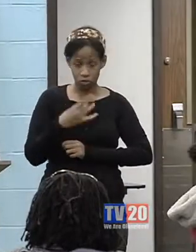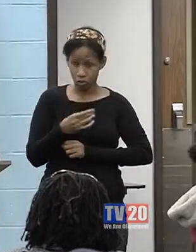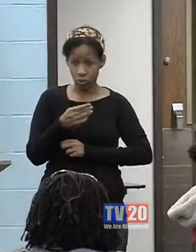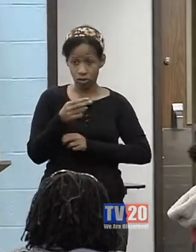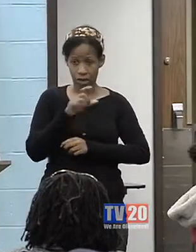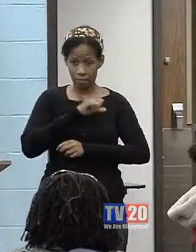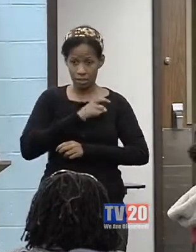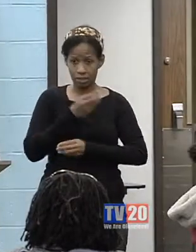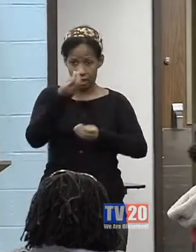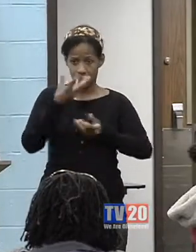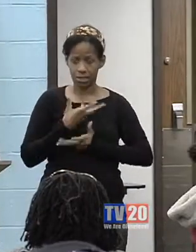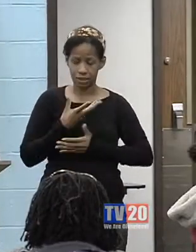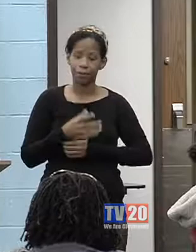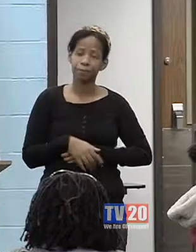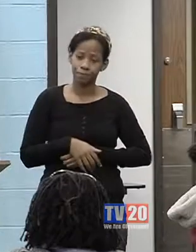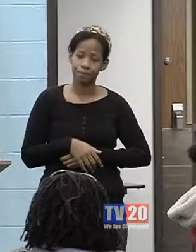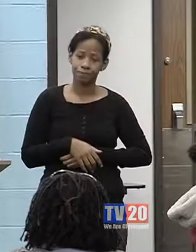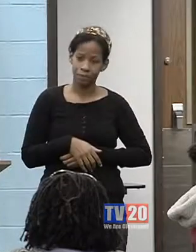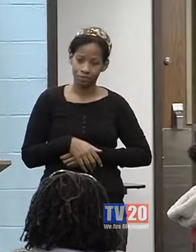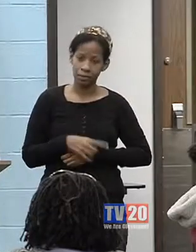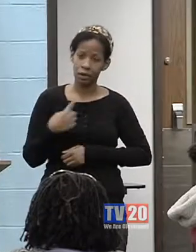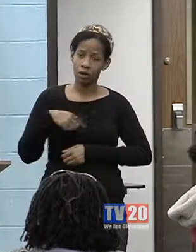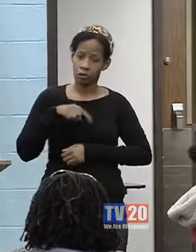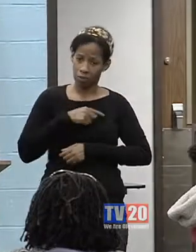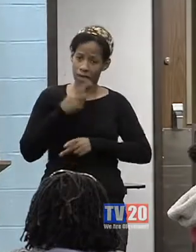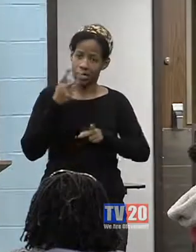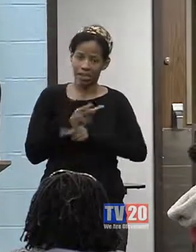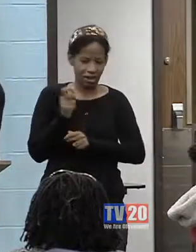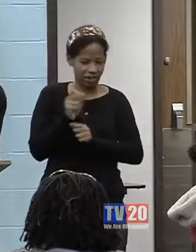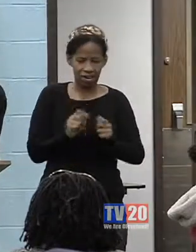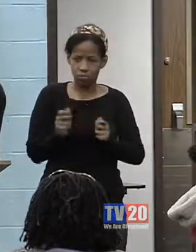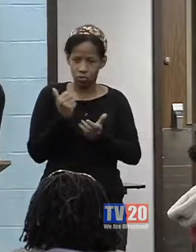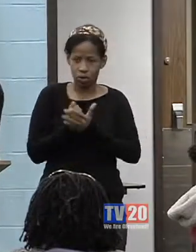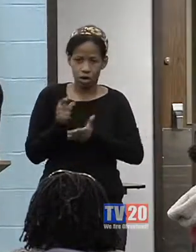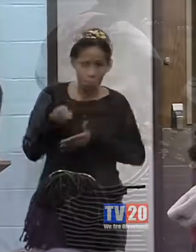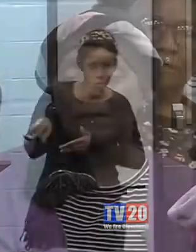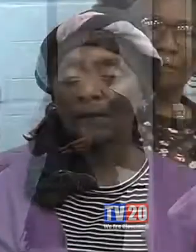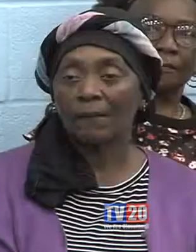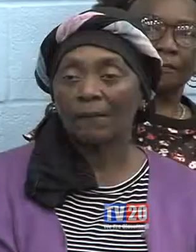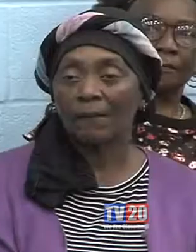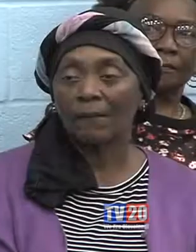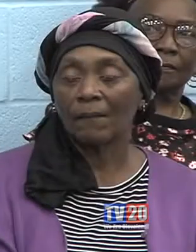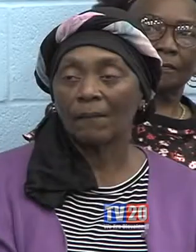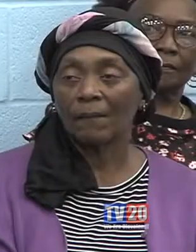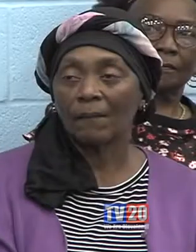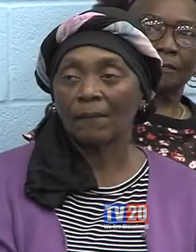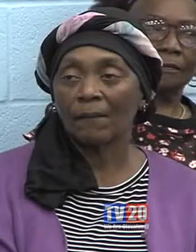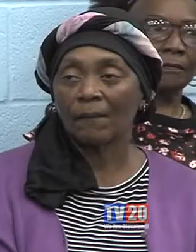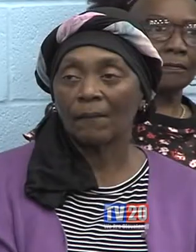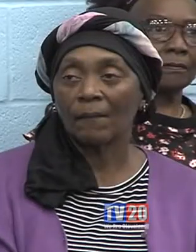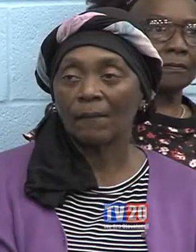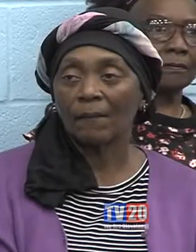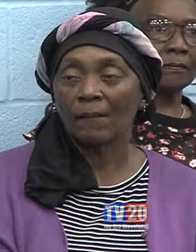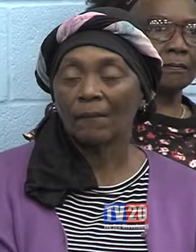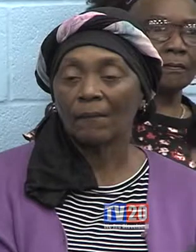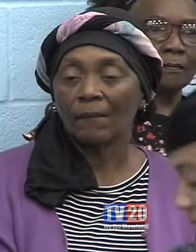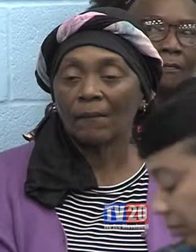We're the ones that do more government than anyone. We sit there and we write ordinances. But we have to have an up-close